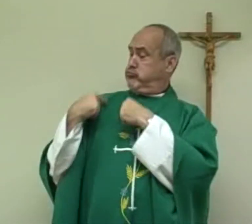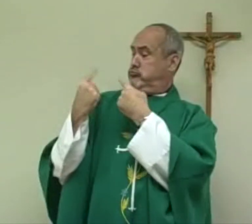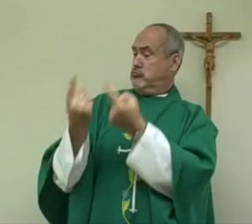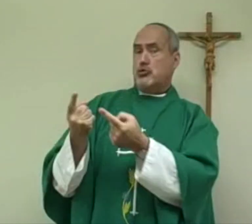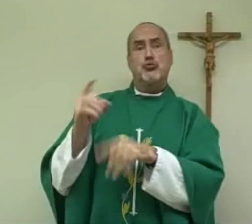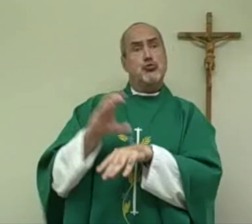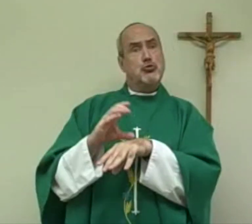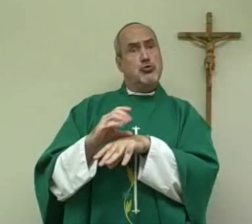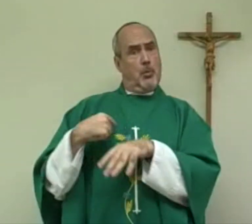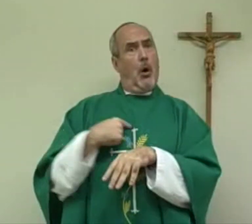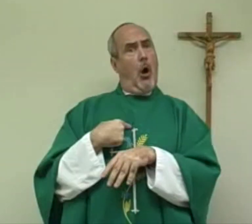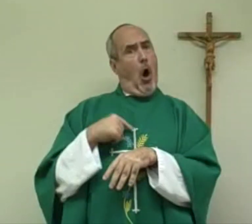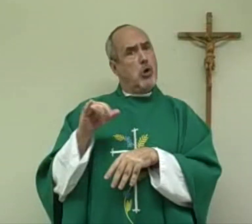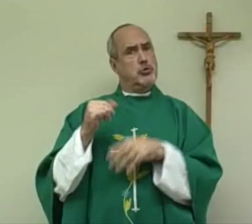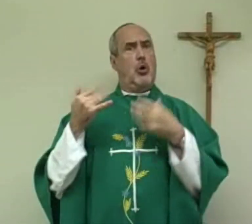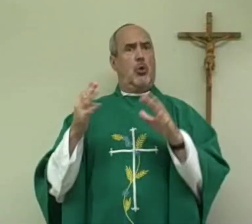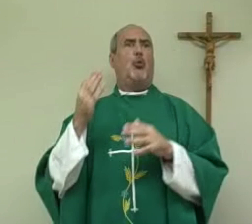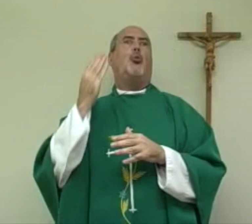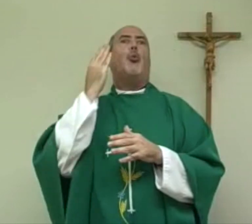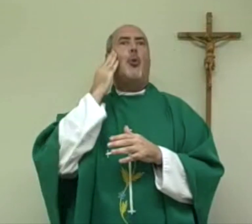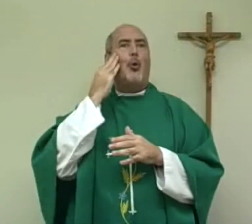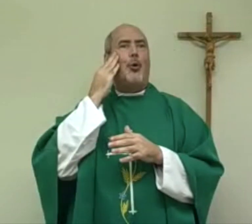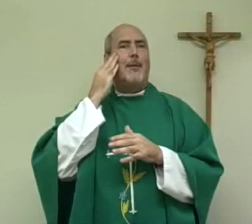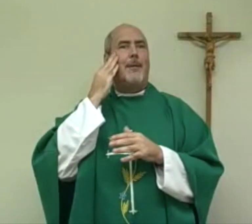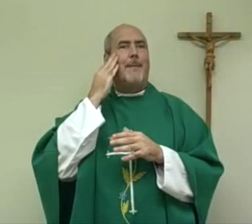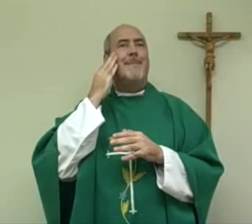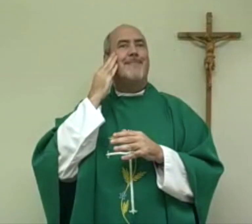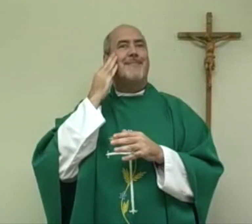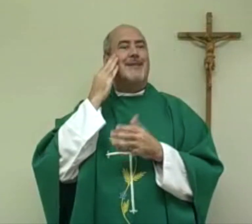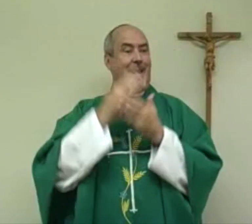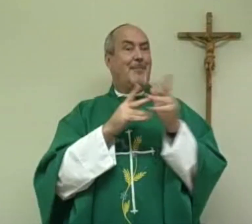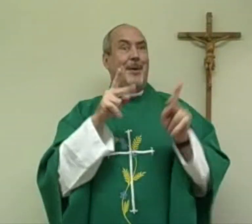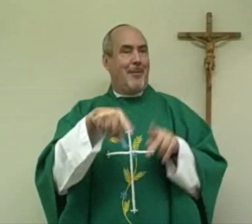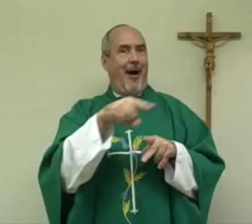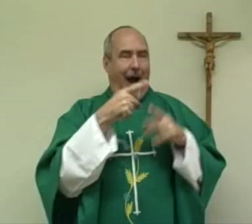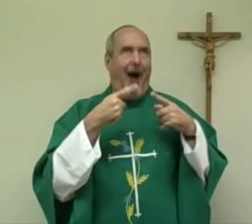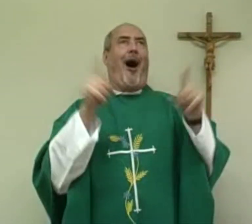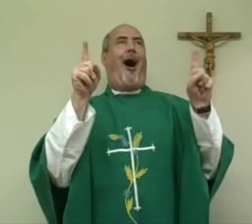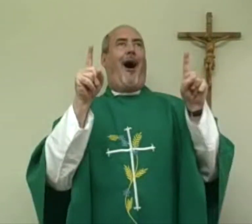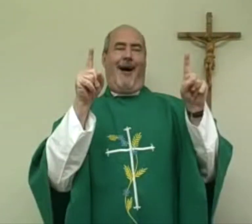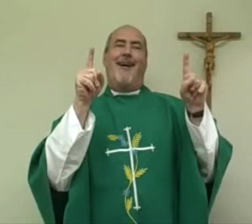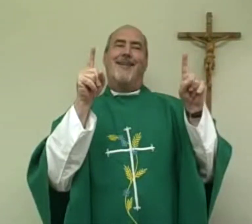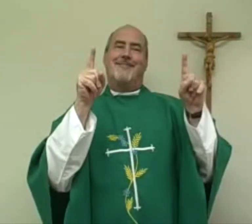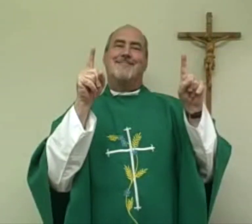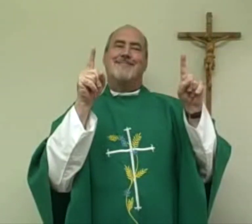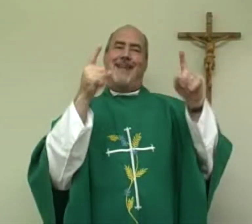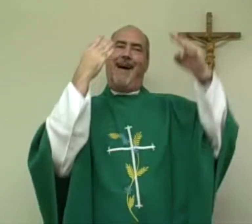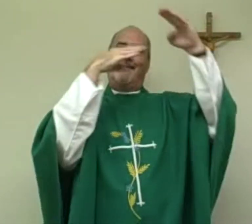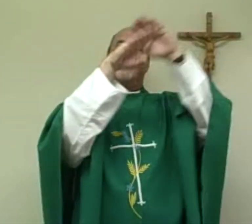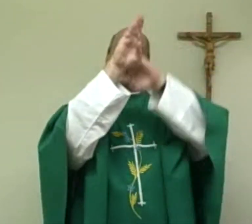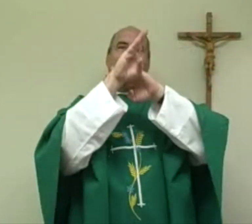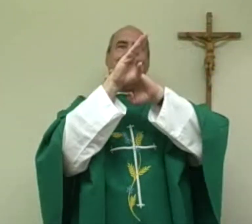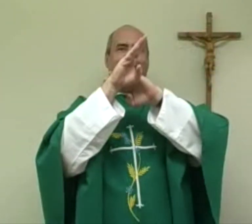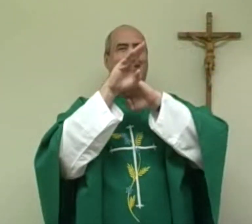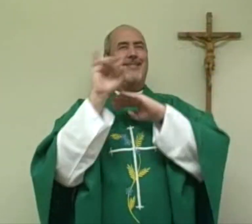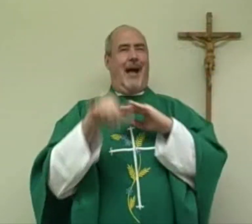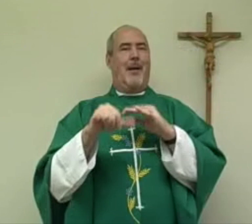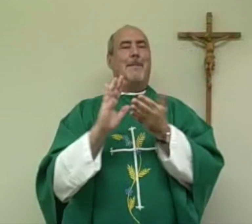damnation. But all throughout the church and its teachings, we know that some people have gotten into